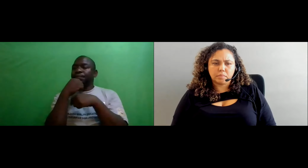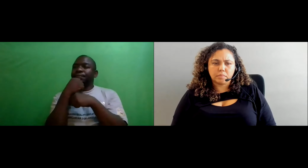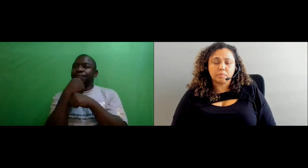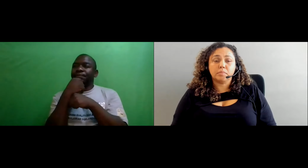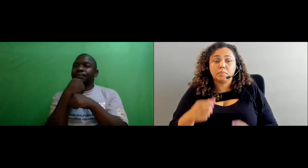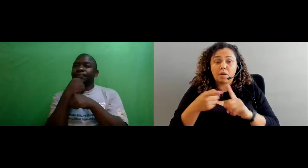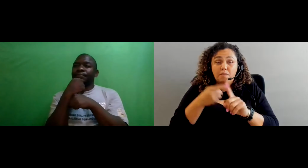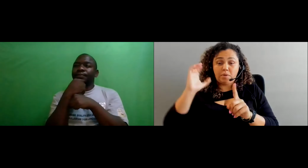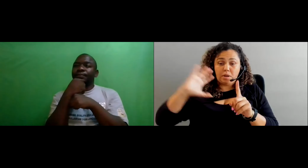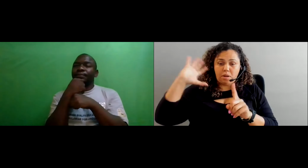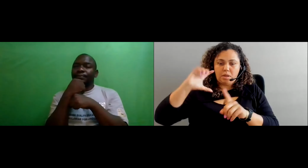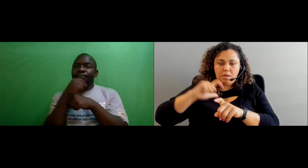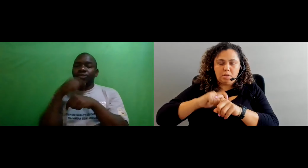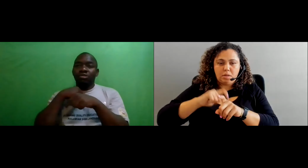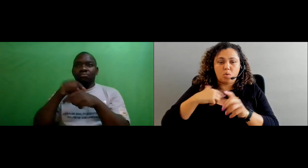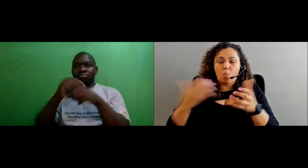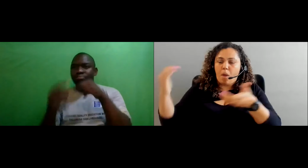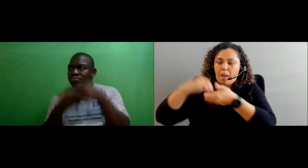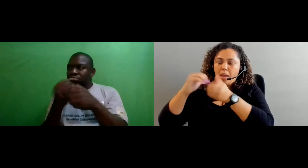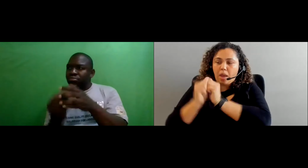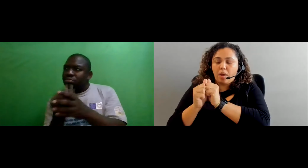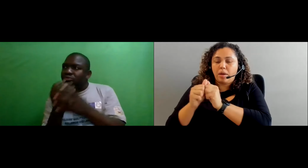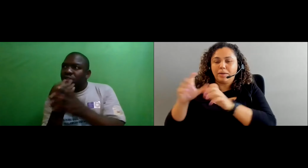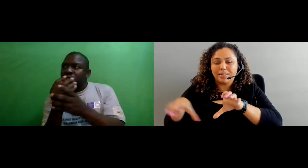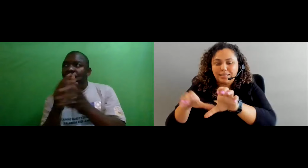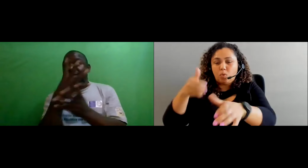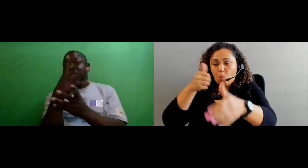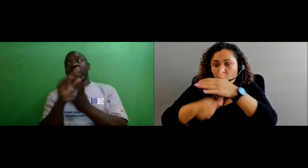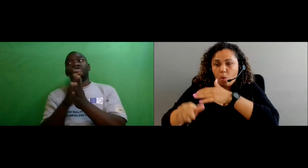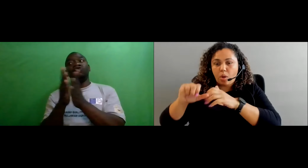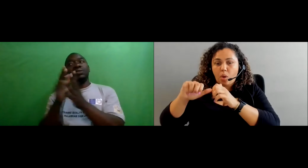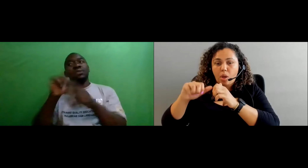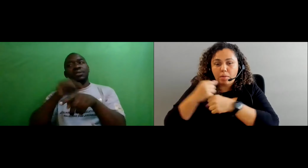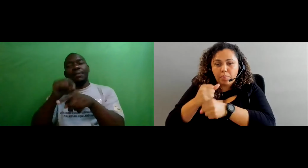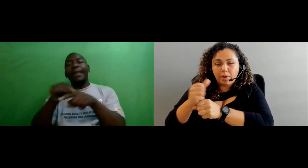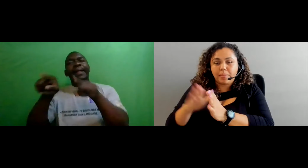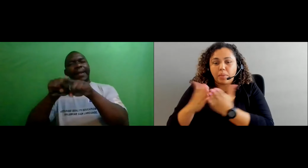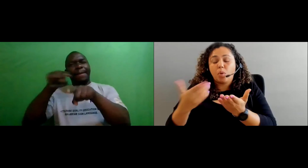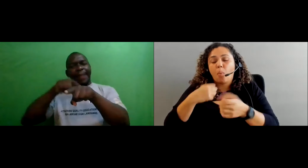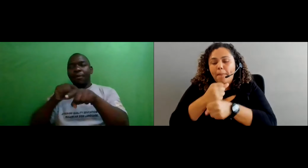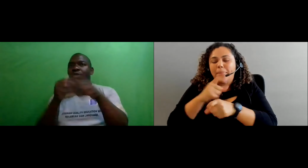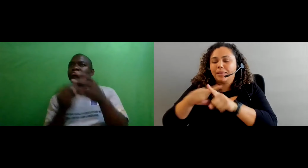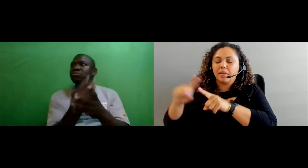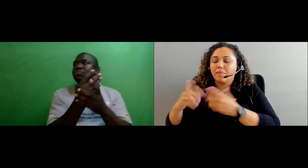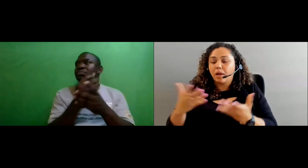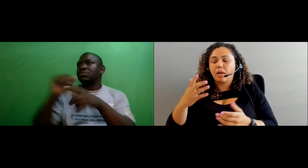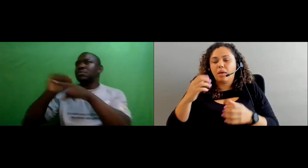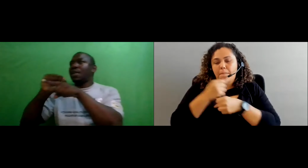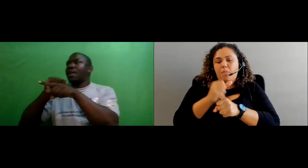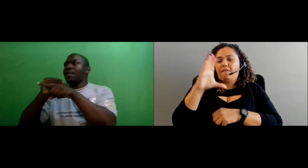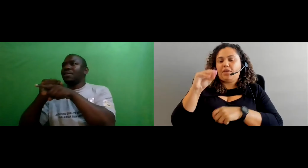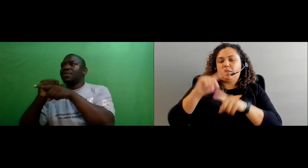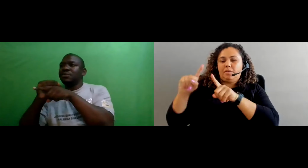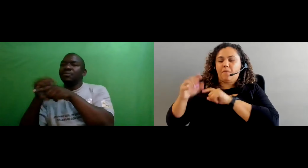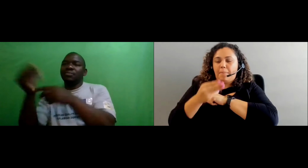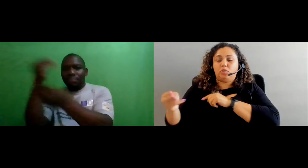From the time we are partner to the activity that we're doing under the Begin With Books, we managed to produce 50 materials or